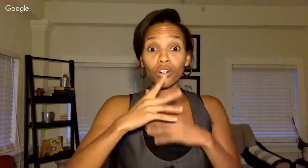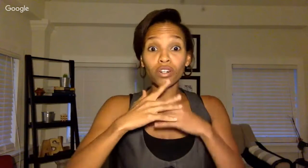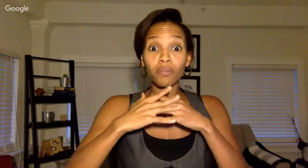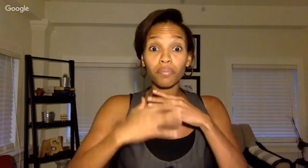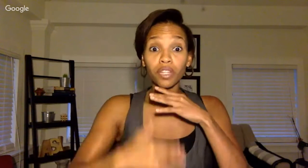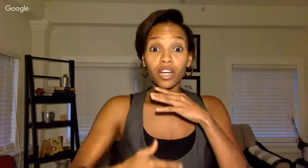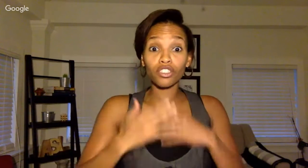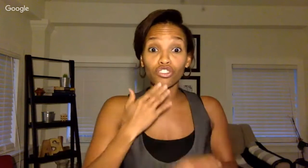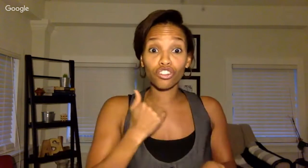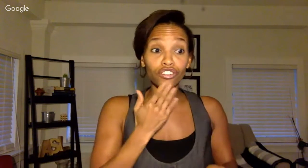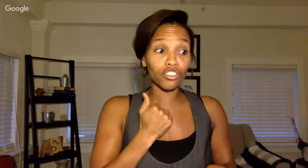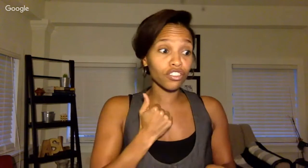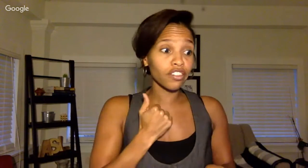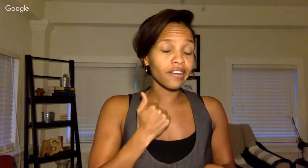your blood sugar,